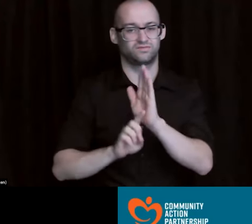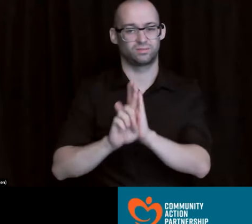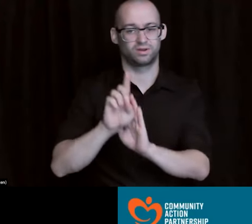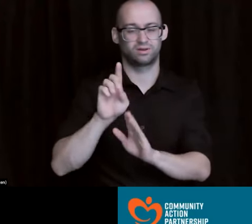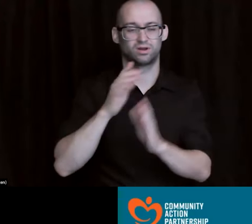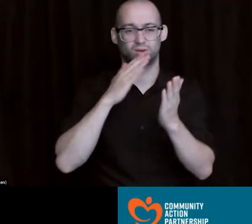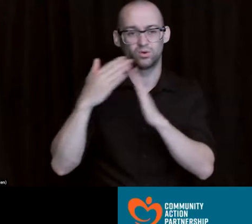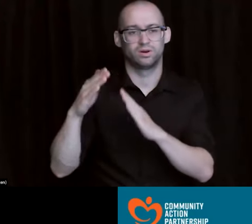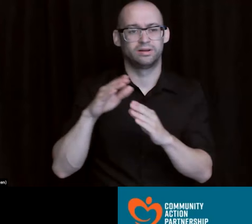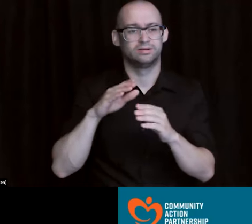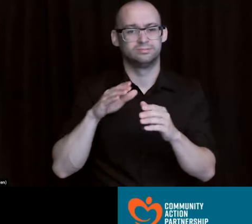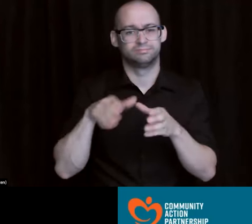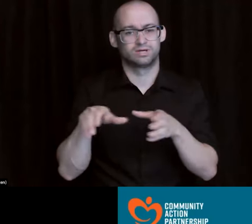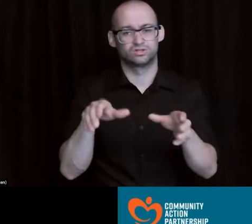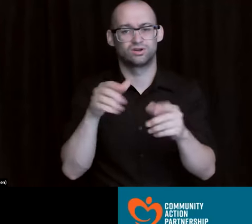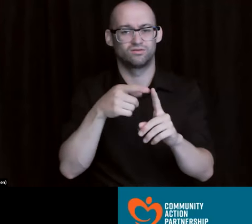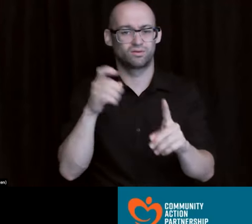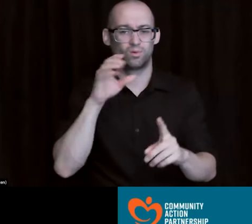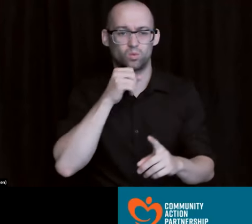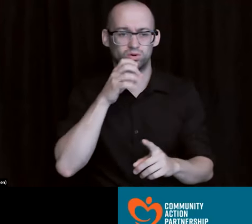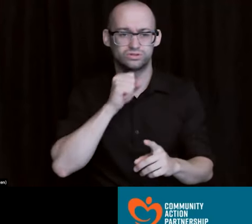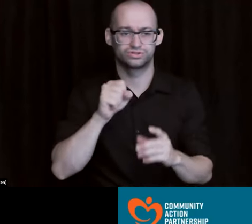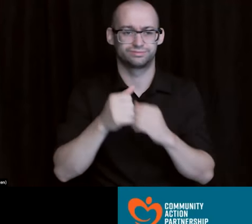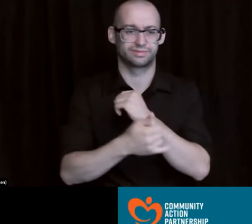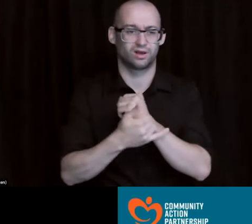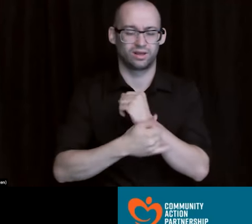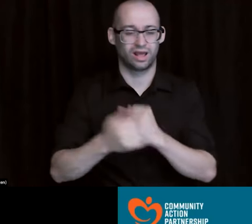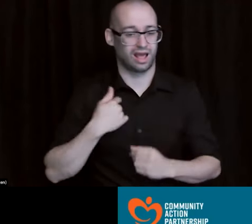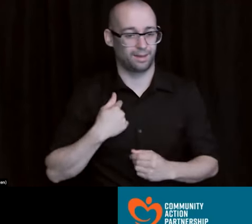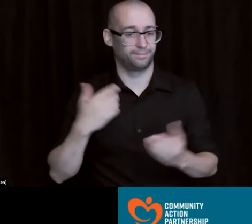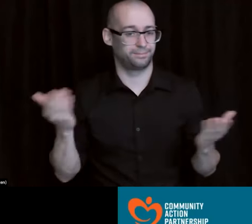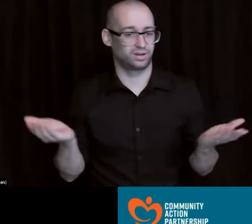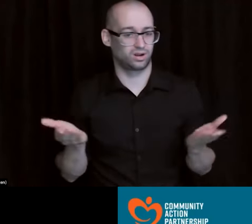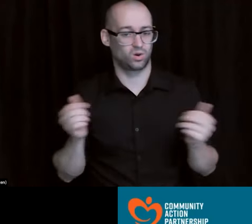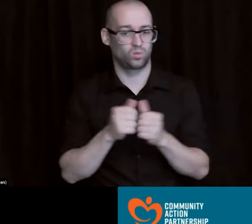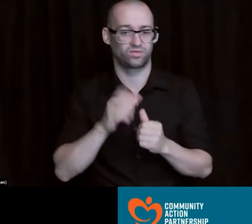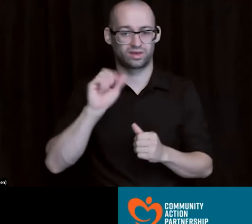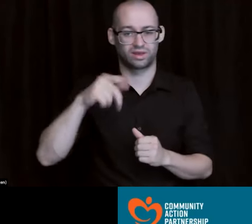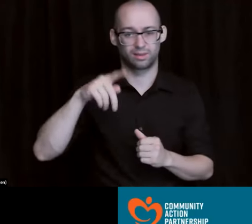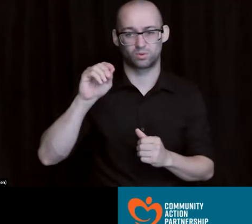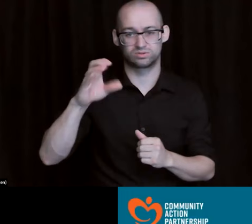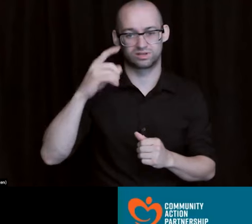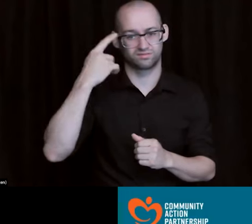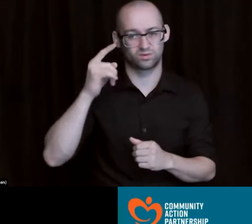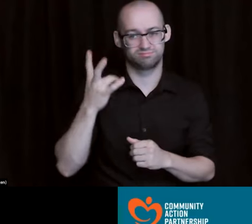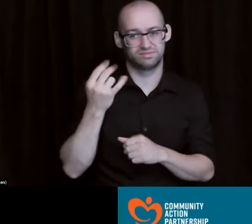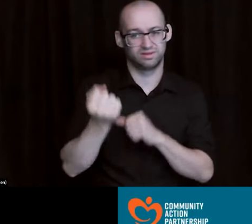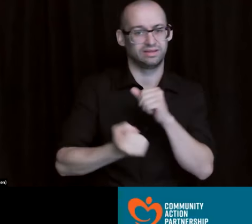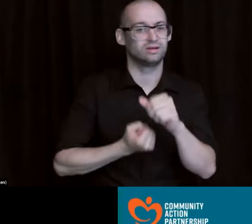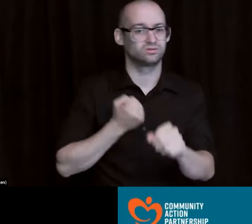Action Partnership of Orange County. I've been with CAPOC for approximately